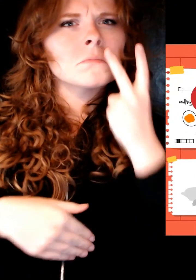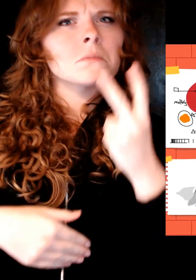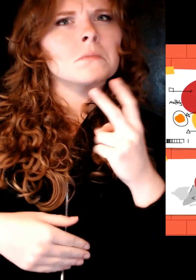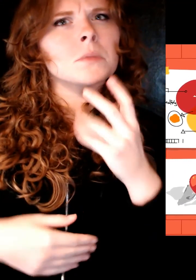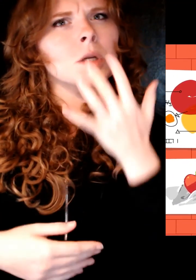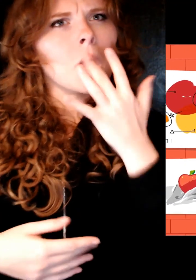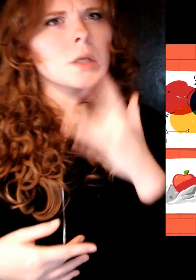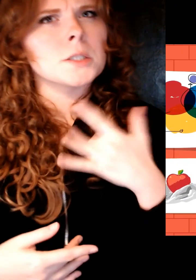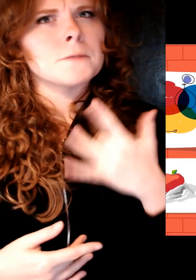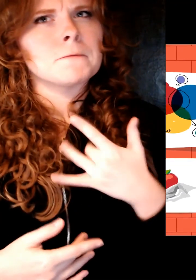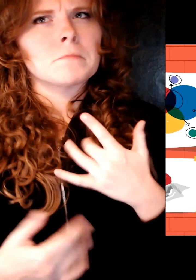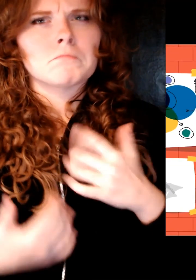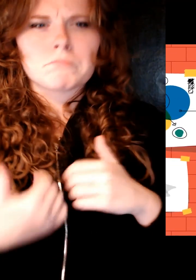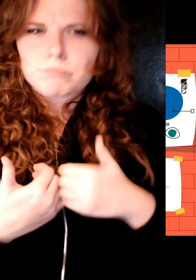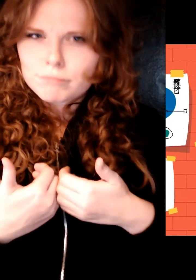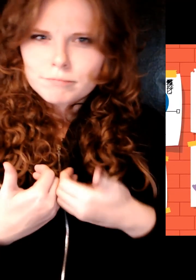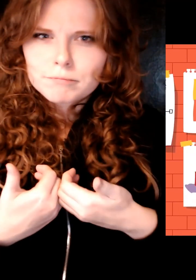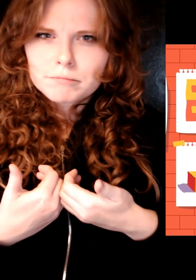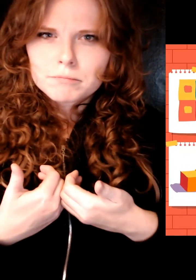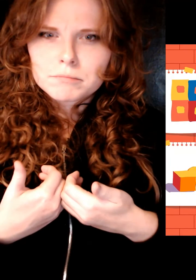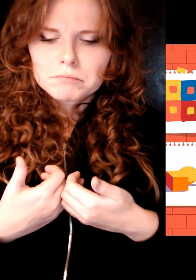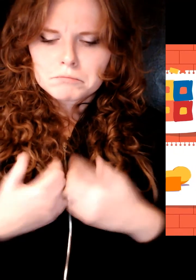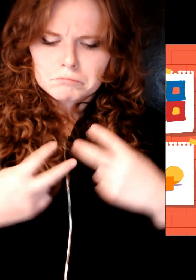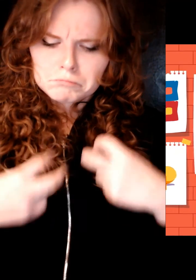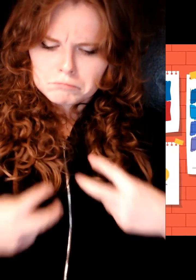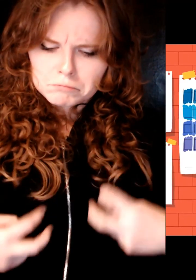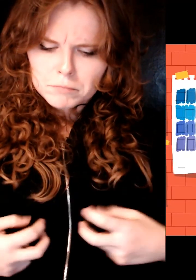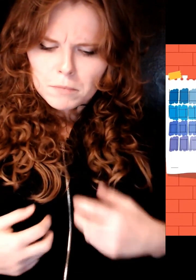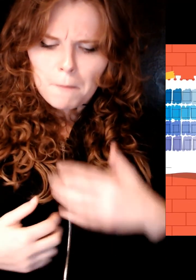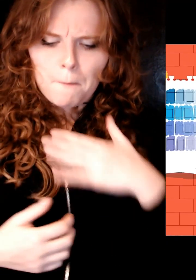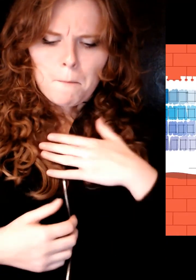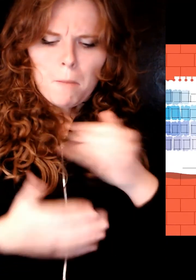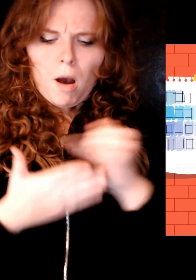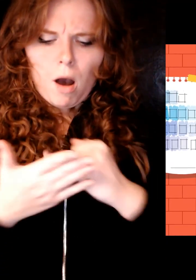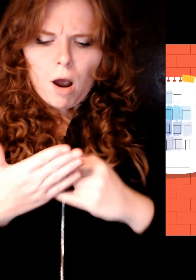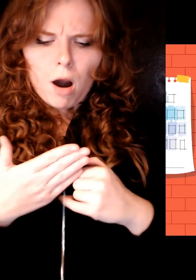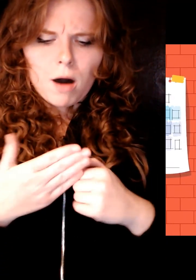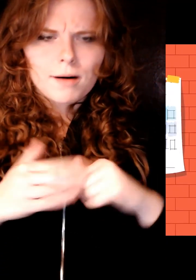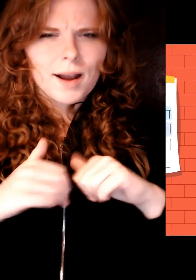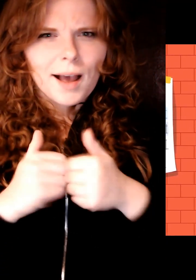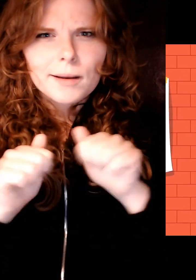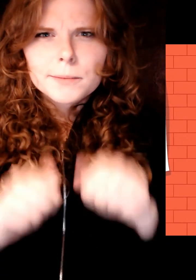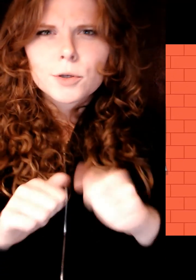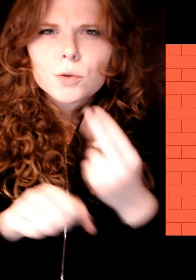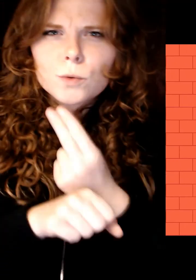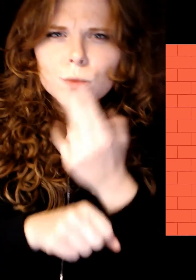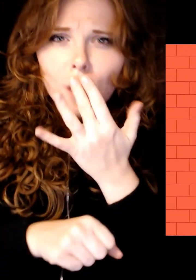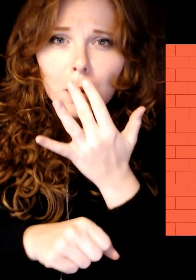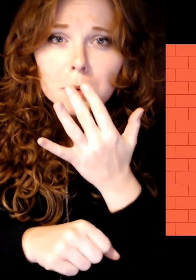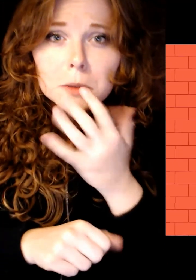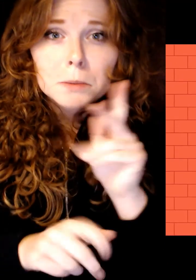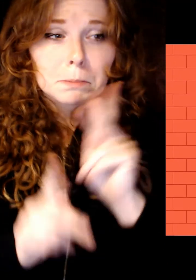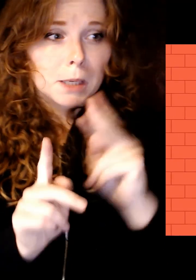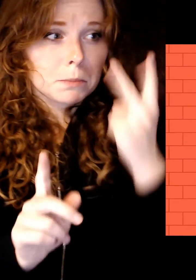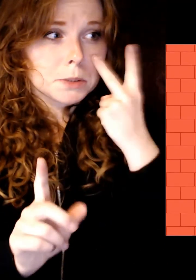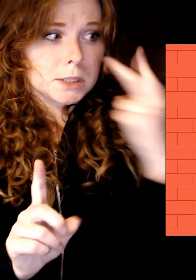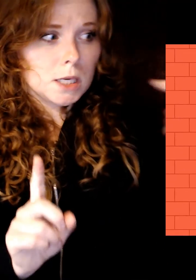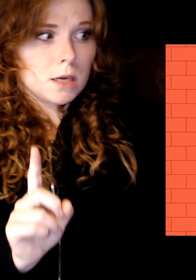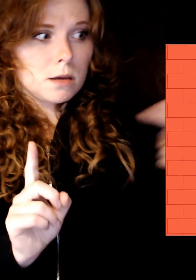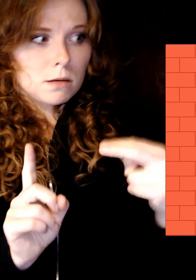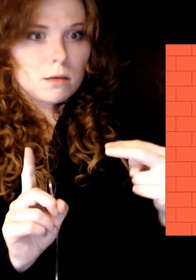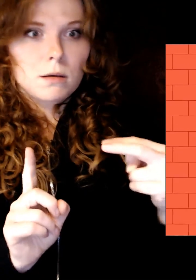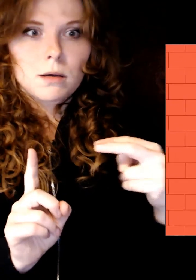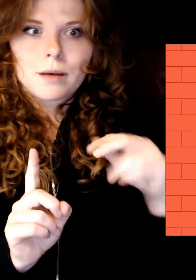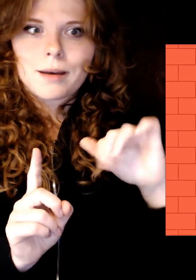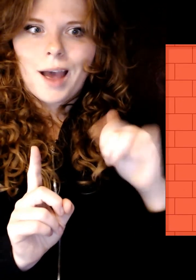you feel? Think about how you can use different colors in your artwork, and how the people who look at your work might feel when they see them.